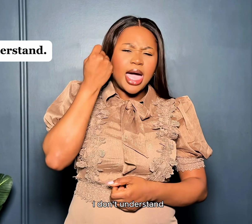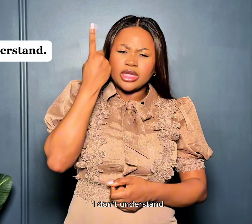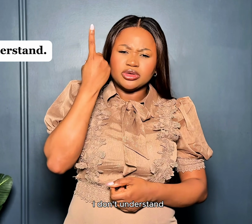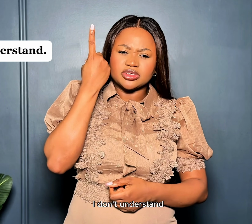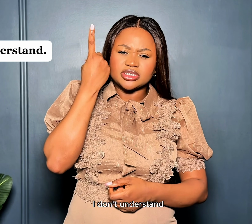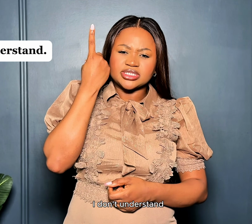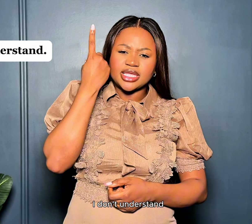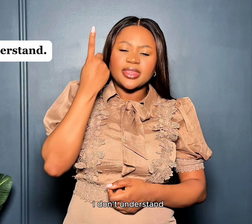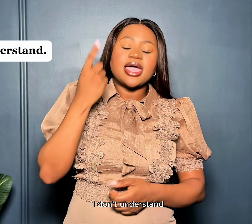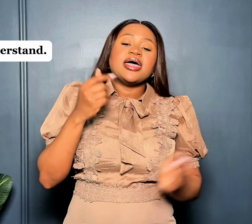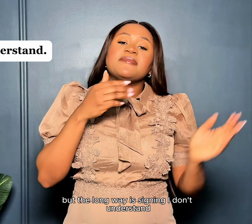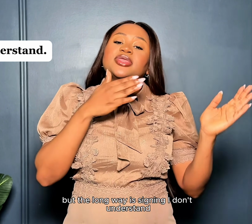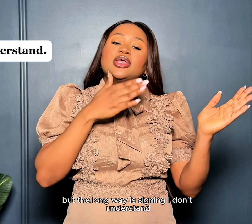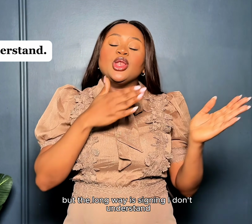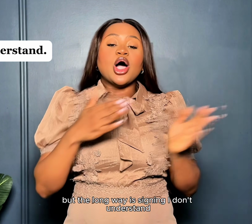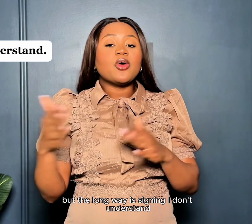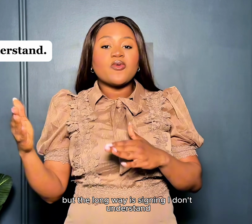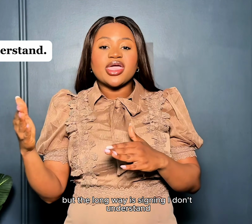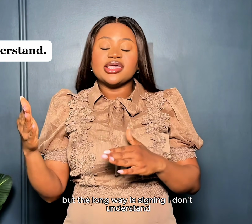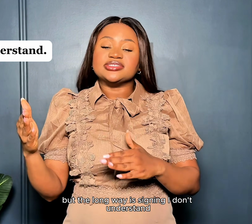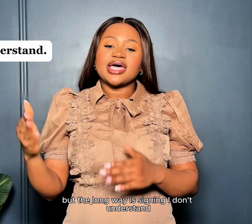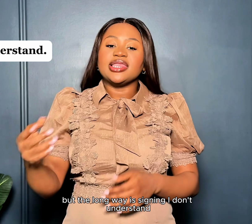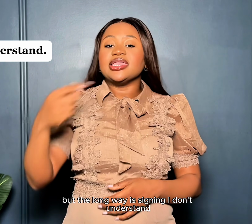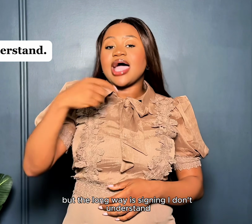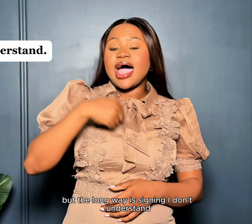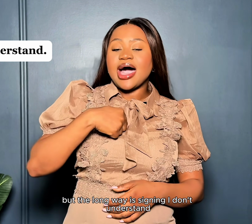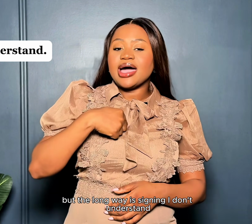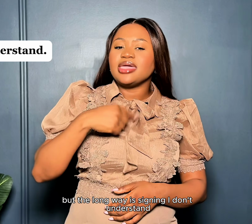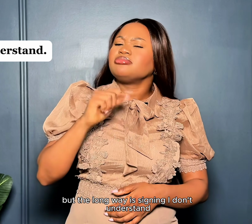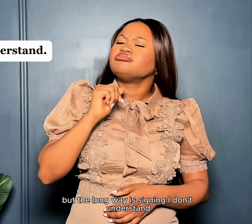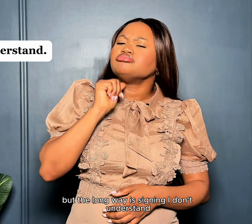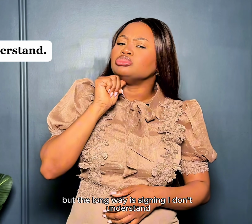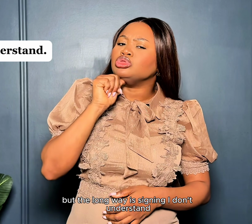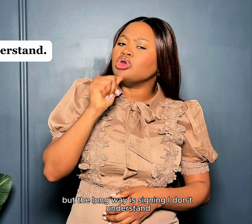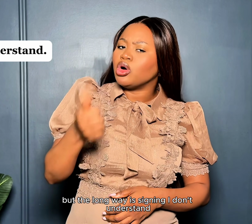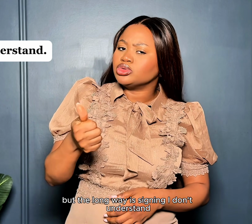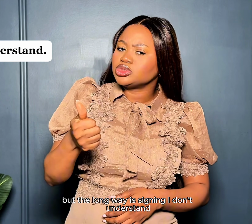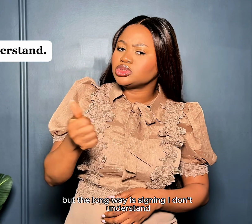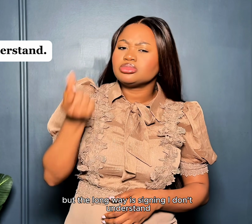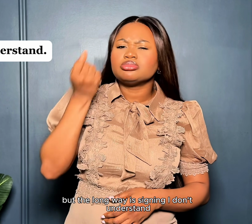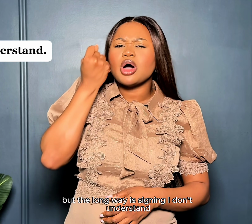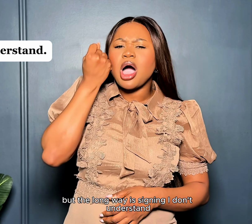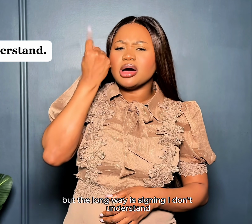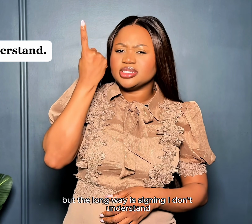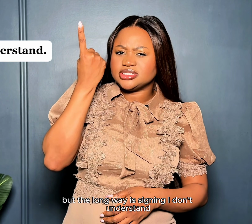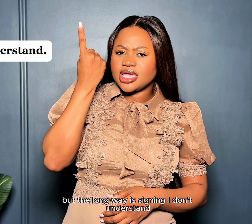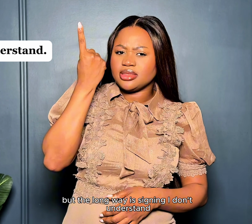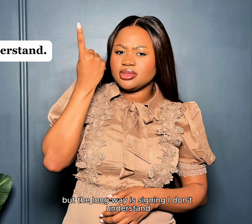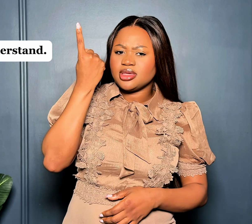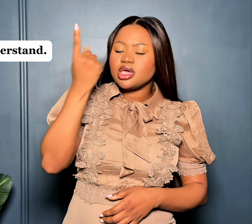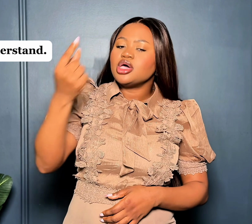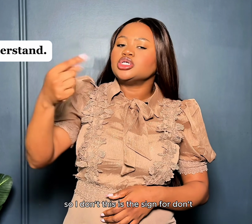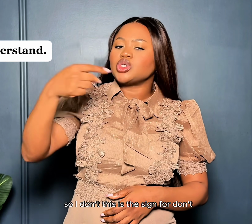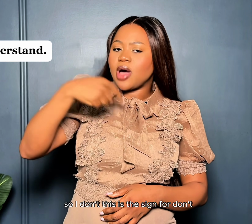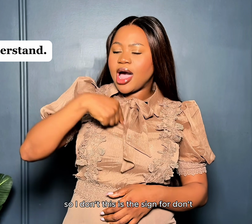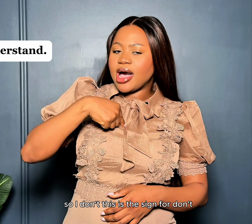don't understand. But the long way is signing I don't understand. So